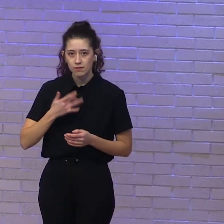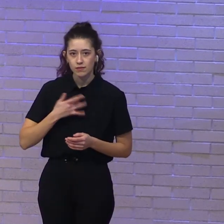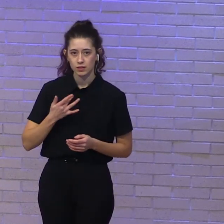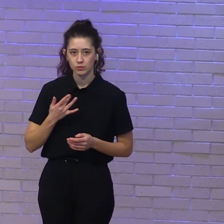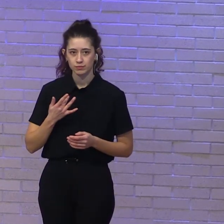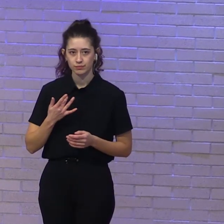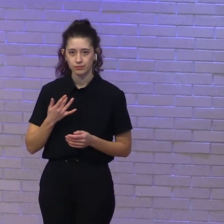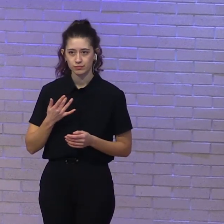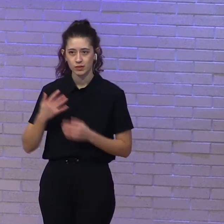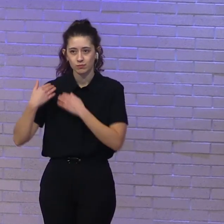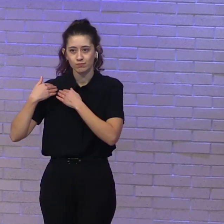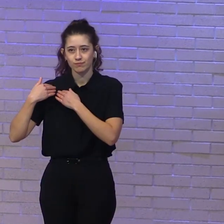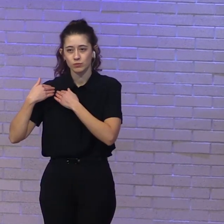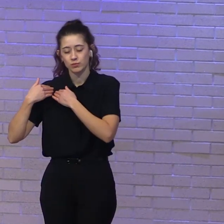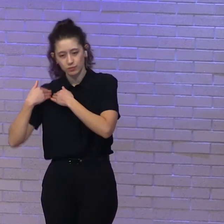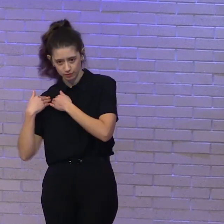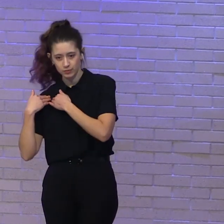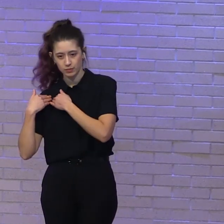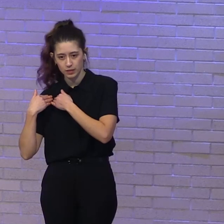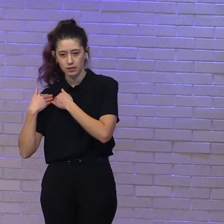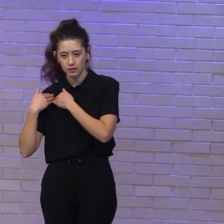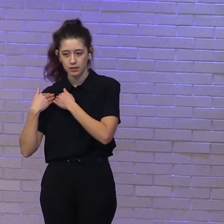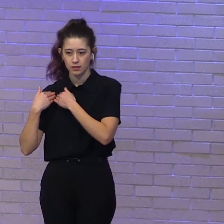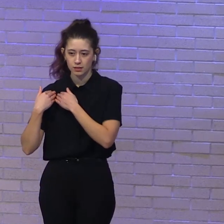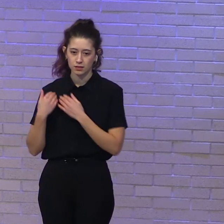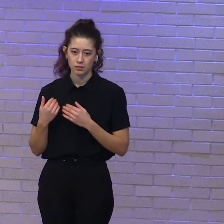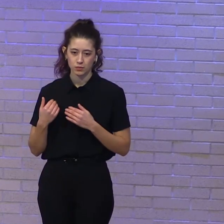to be that support for her that she couldn't find.